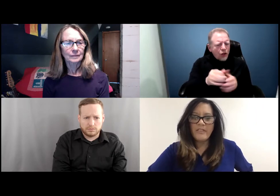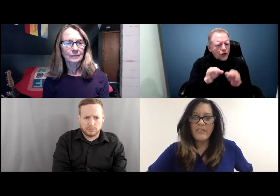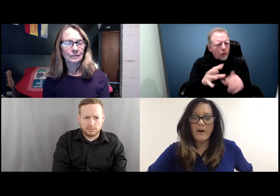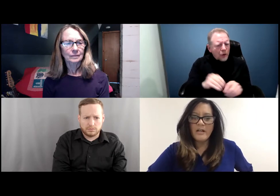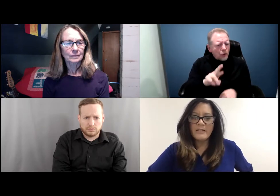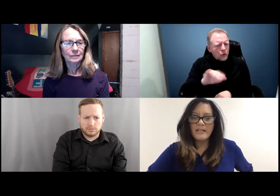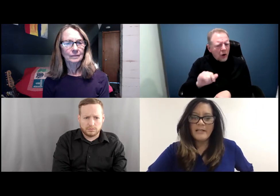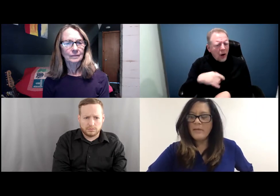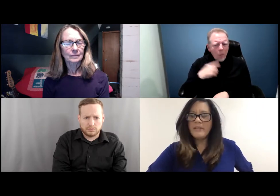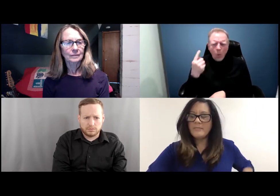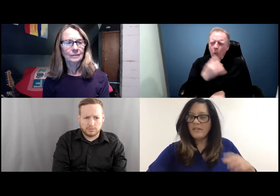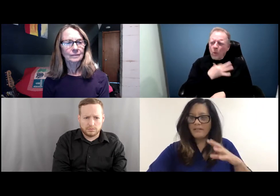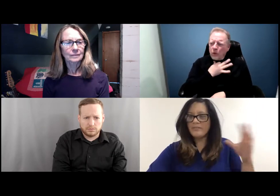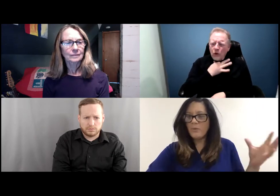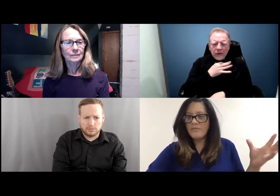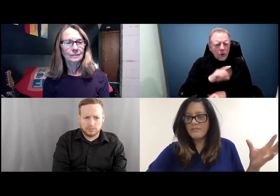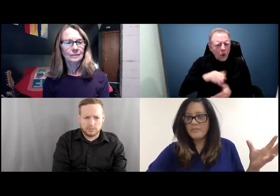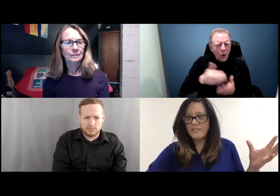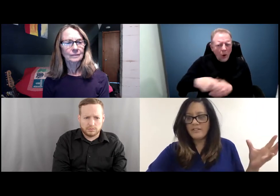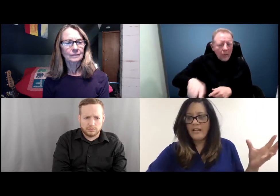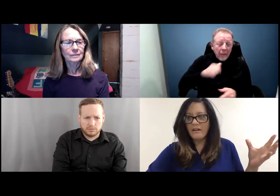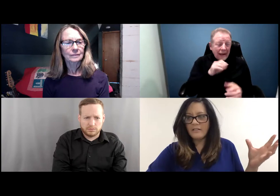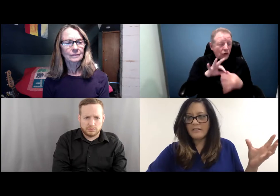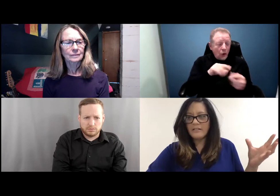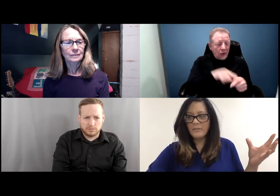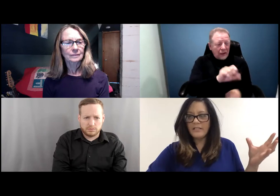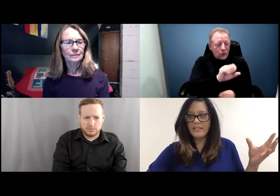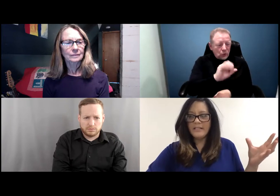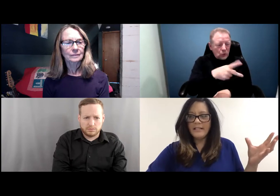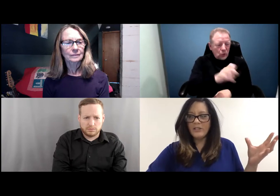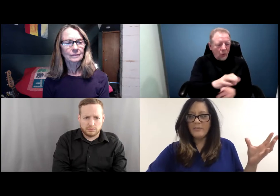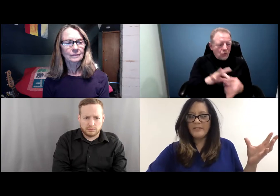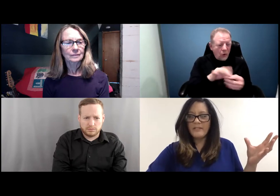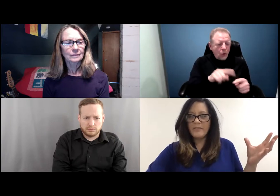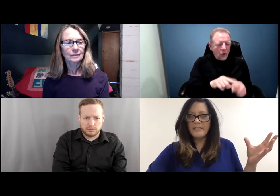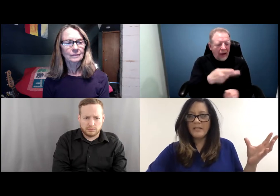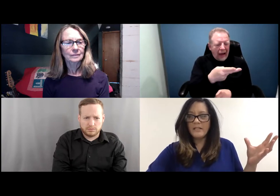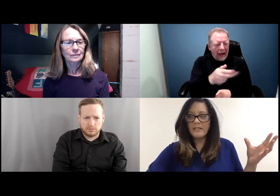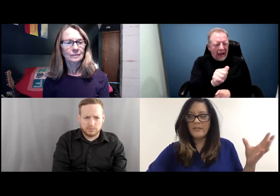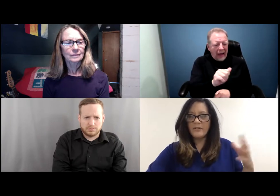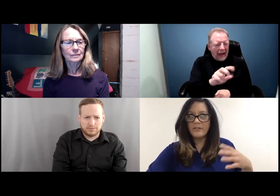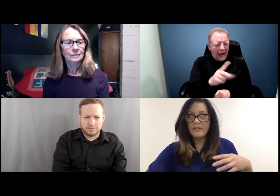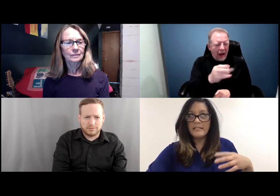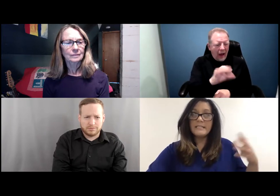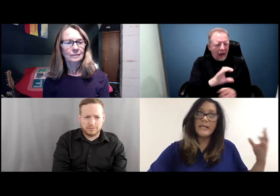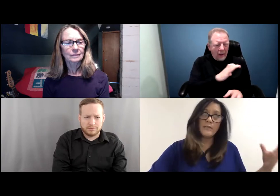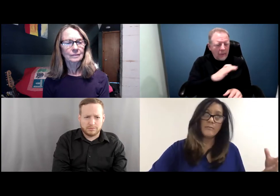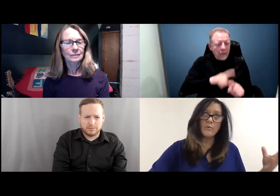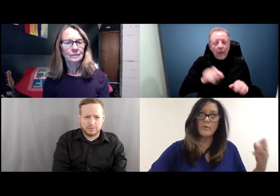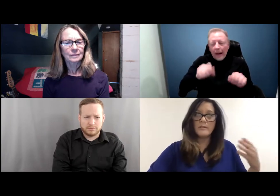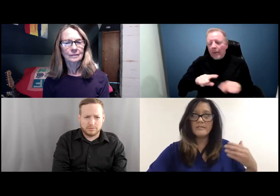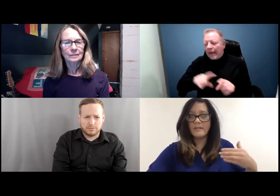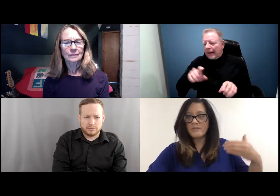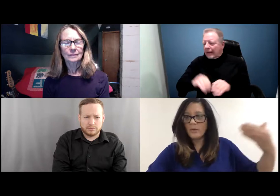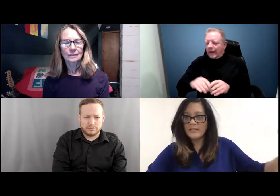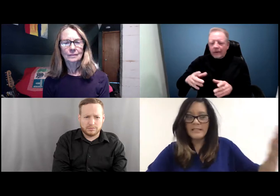given thought, and maybe it's beyond the scope of this particular ad hoc committee, and it could be something done either in tandem